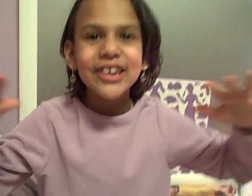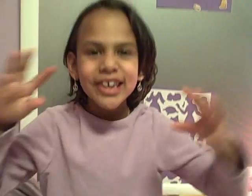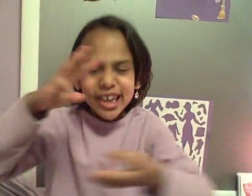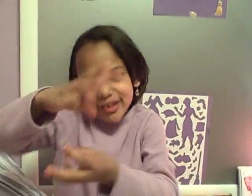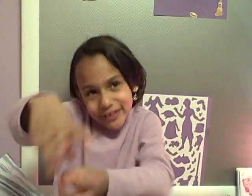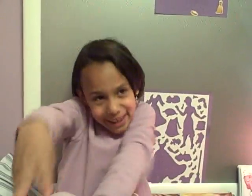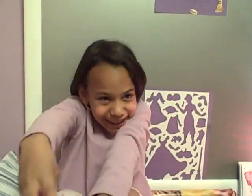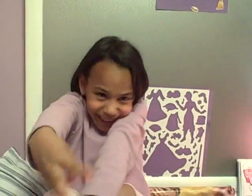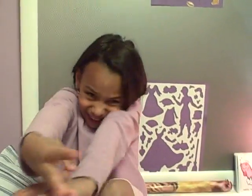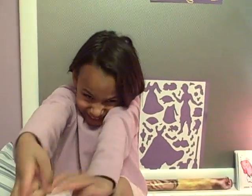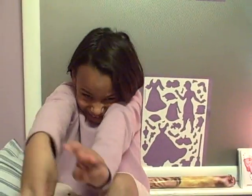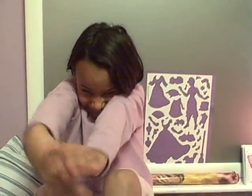wonderful